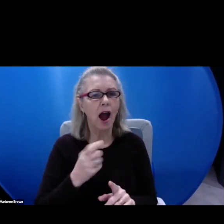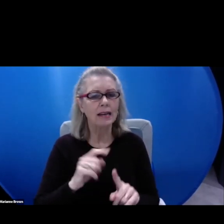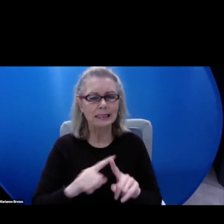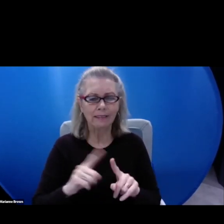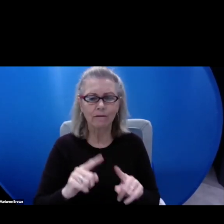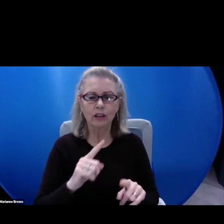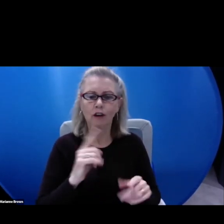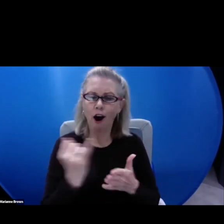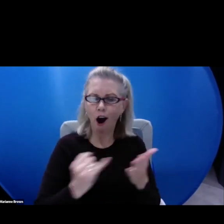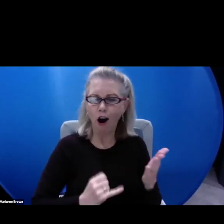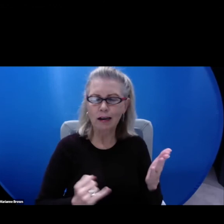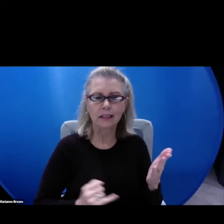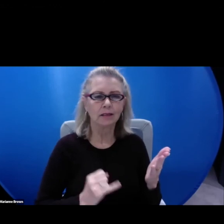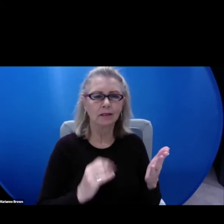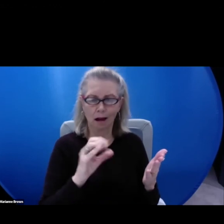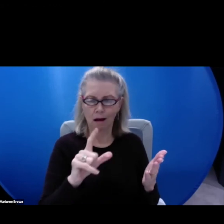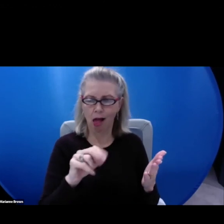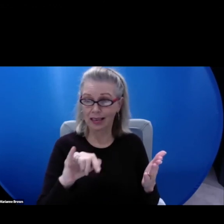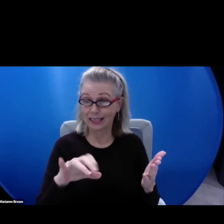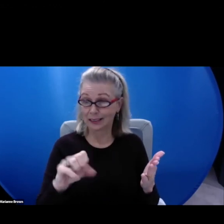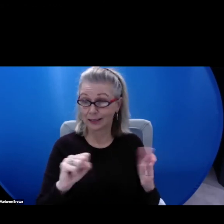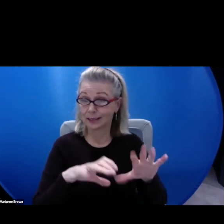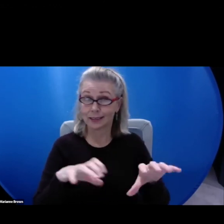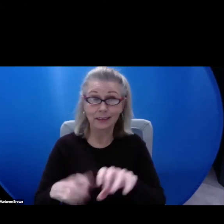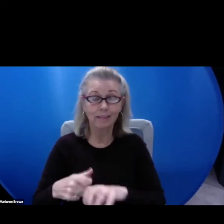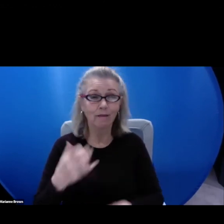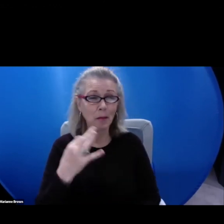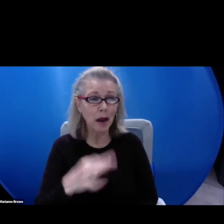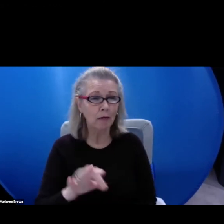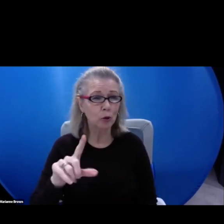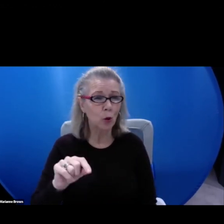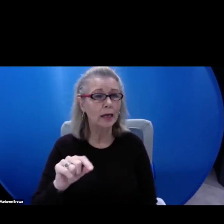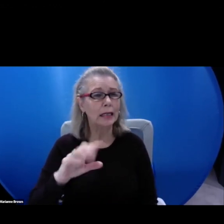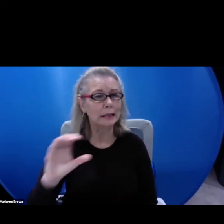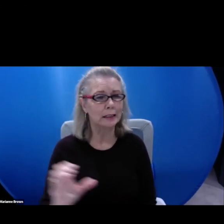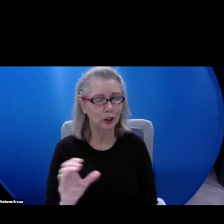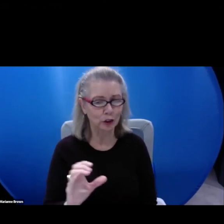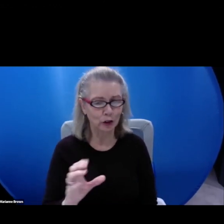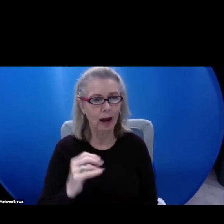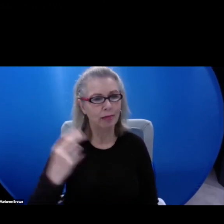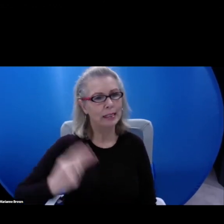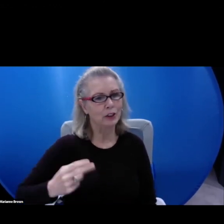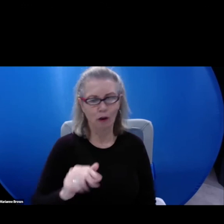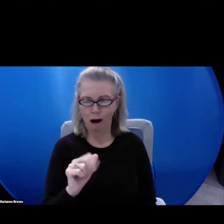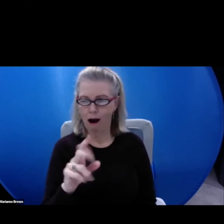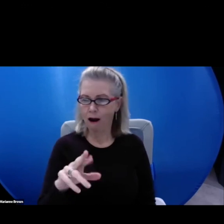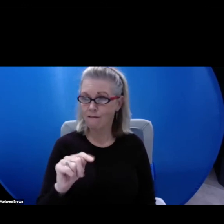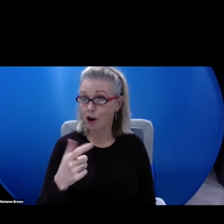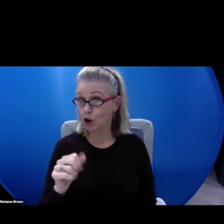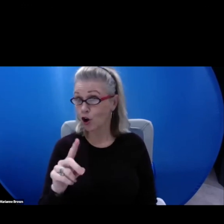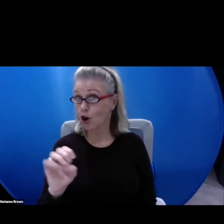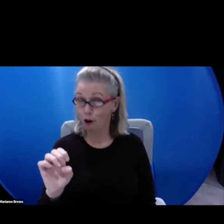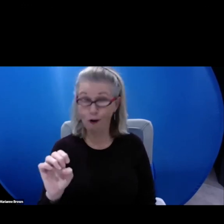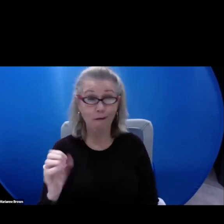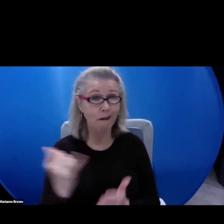the 19th and 20th centuries and the history, the avant-garde movements and artist